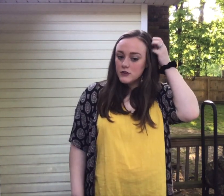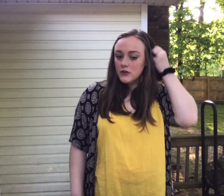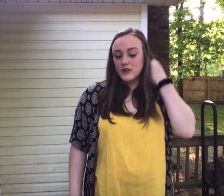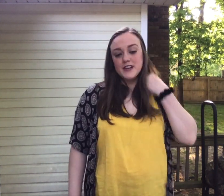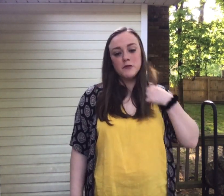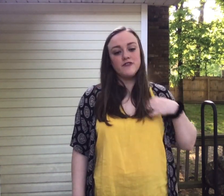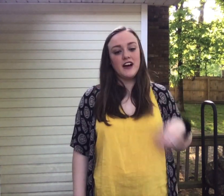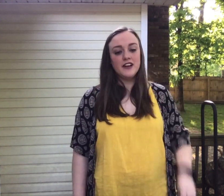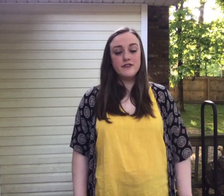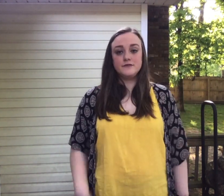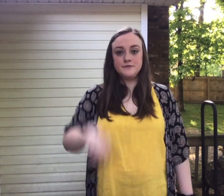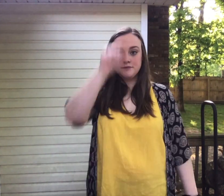Okay, number 5.